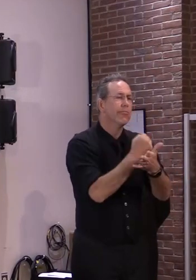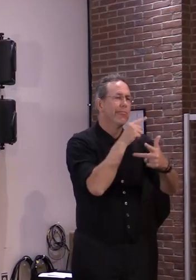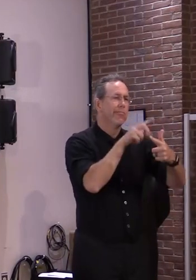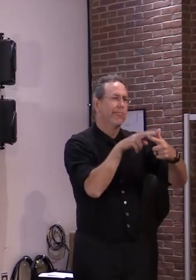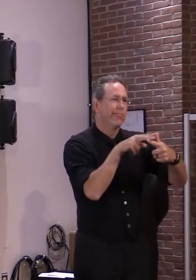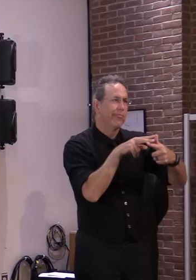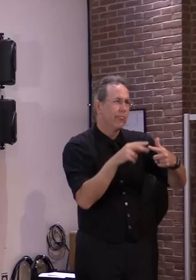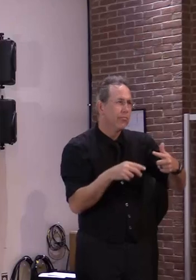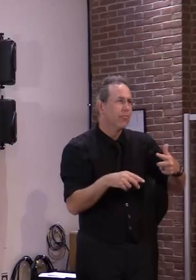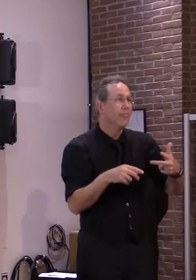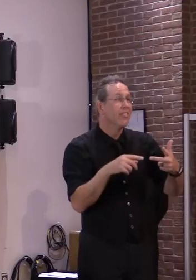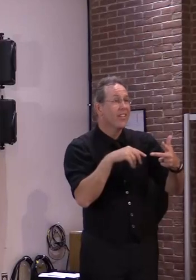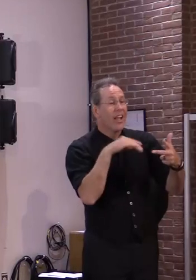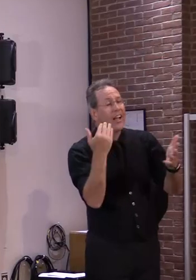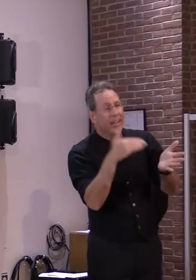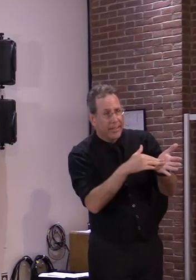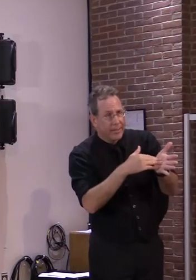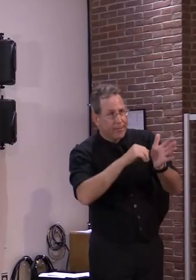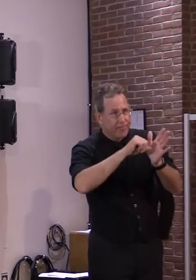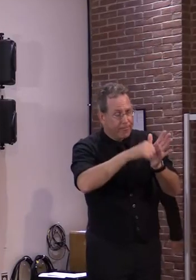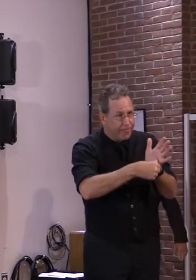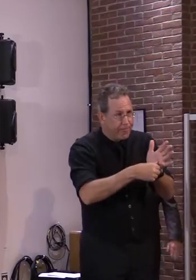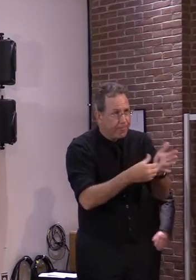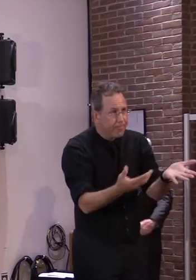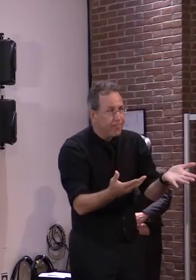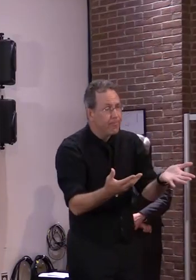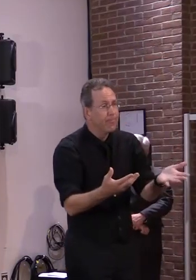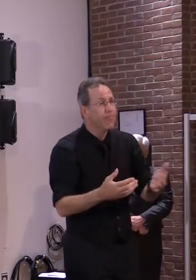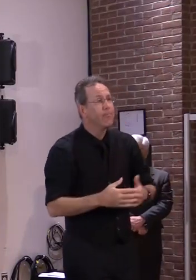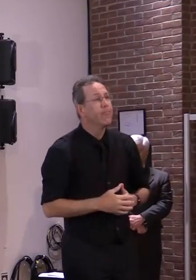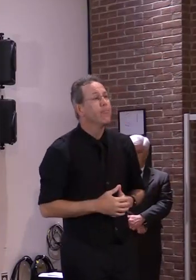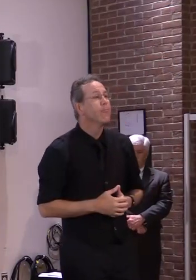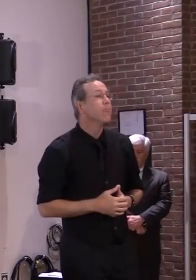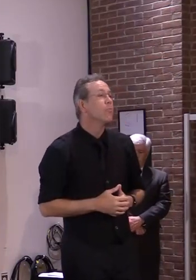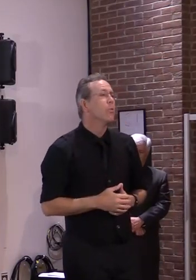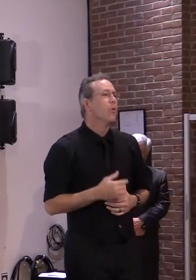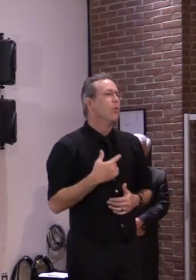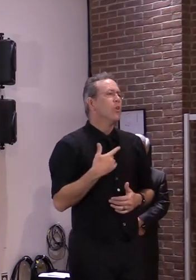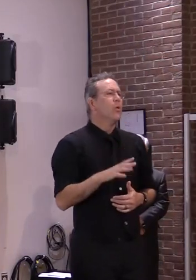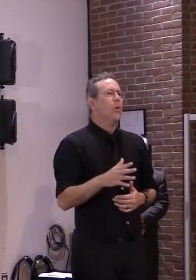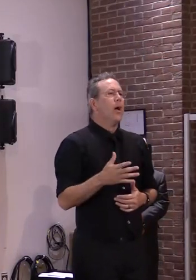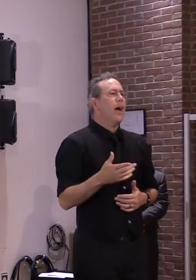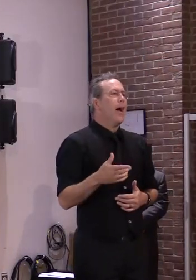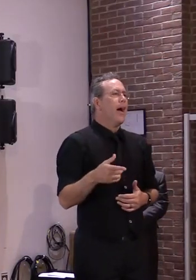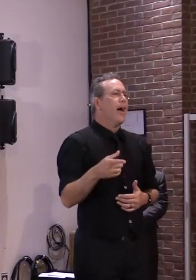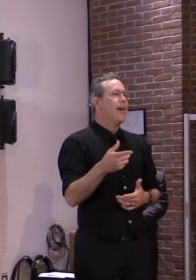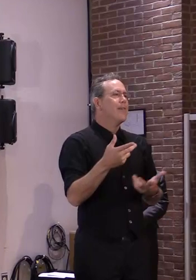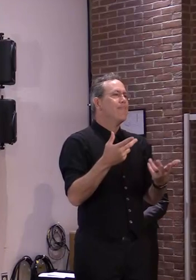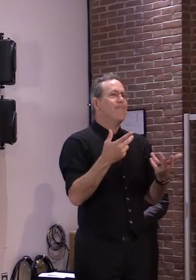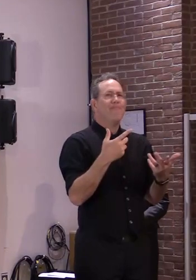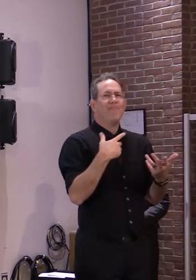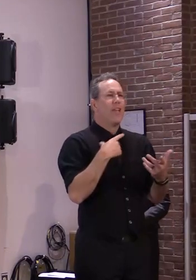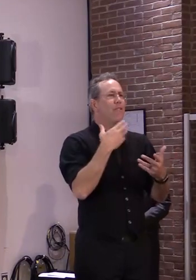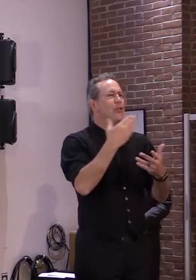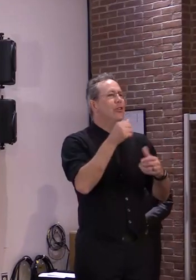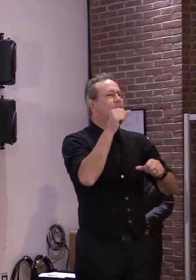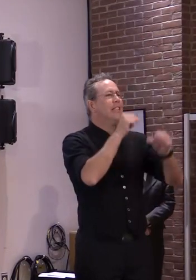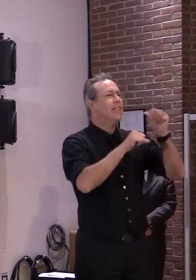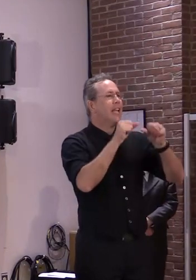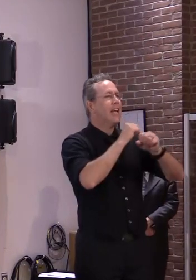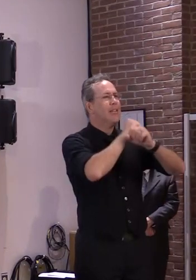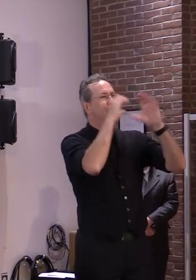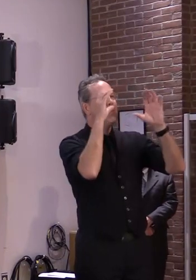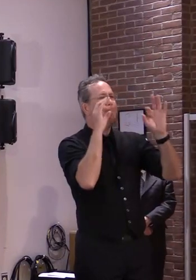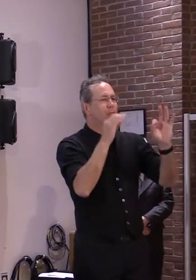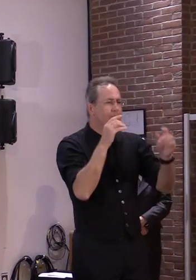evidence right now to support any particular strategy. There are studies that are ongoing, and some have been recently starting to